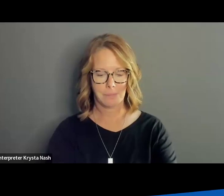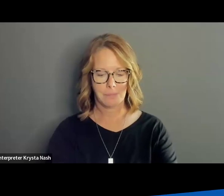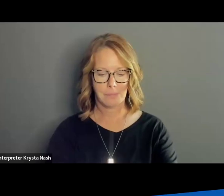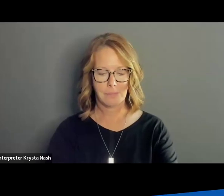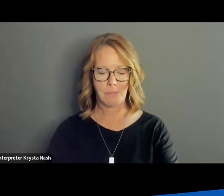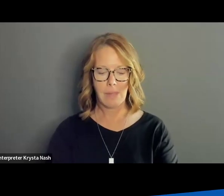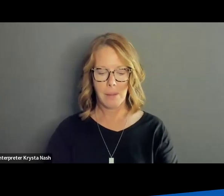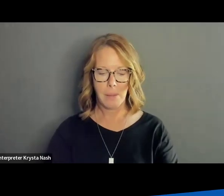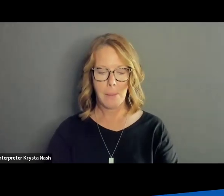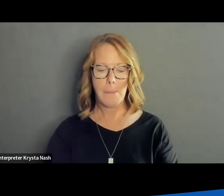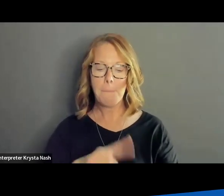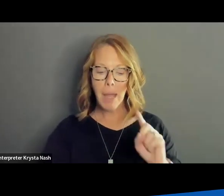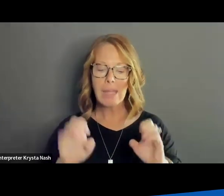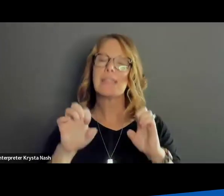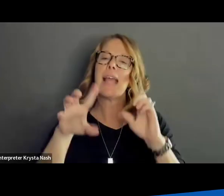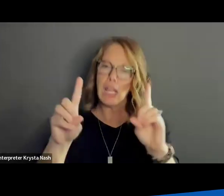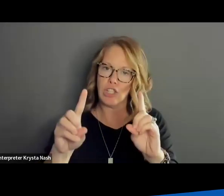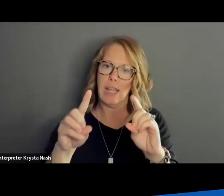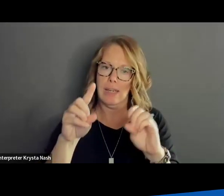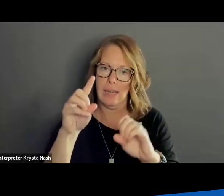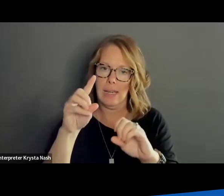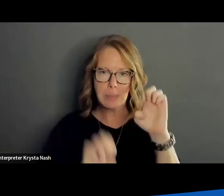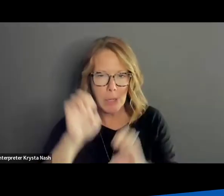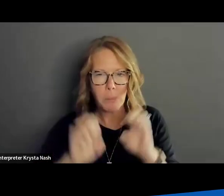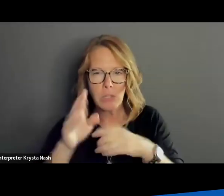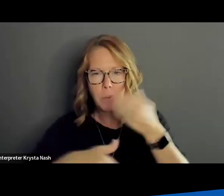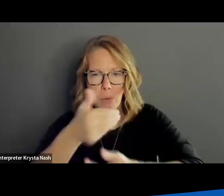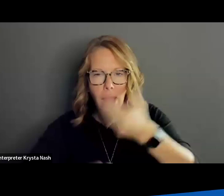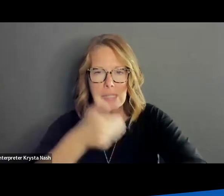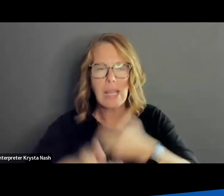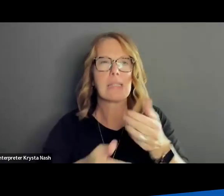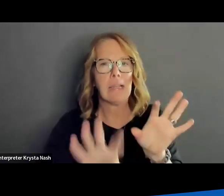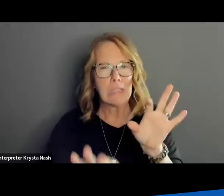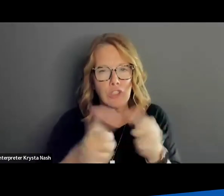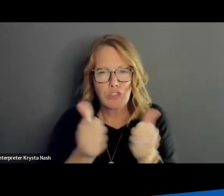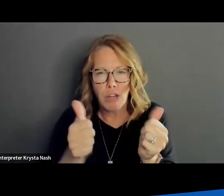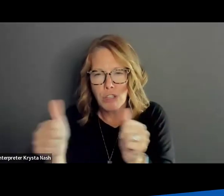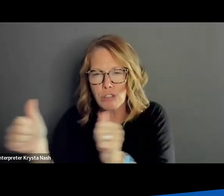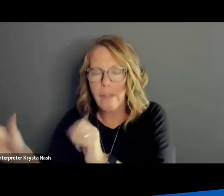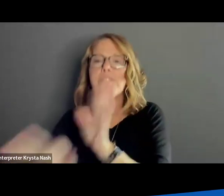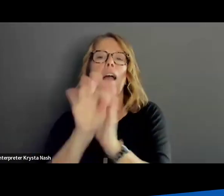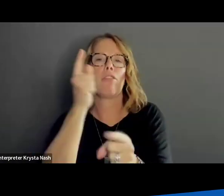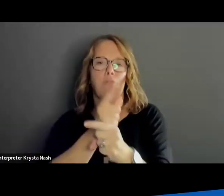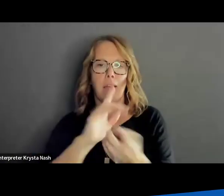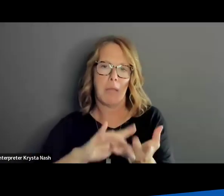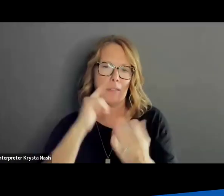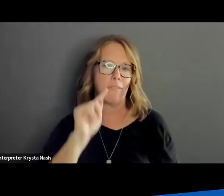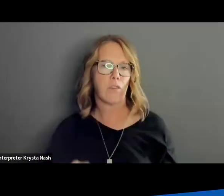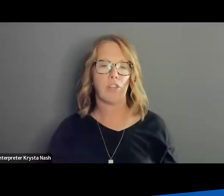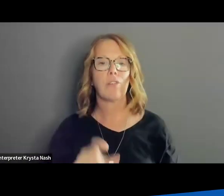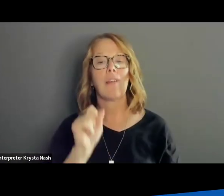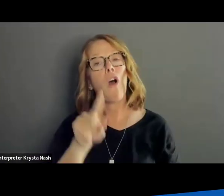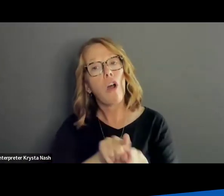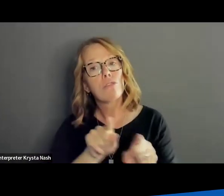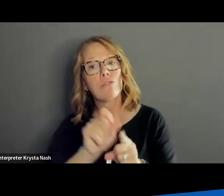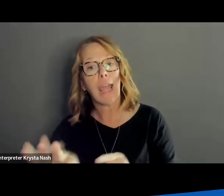an educated experimentation process until you find the right drug for you. Now, also, if you're put on a